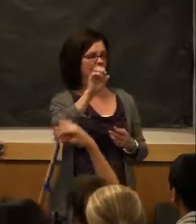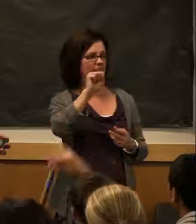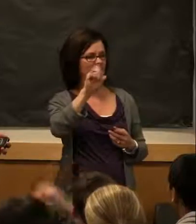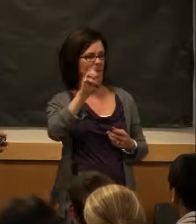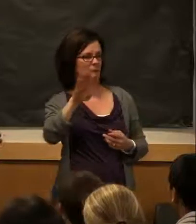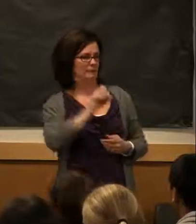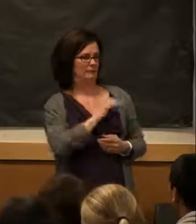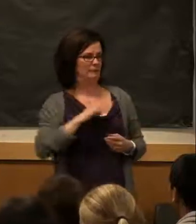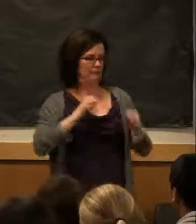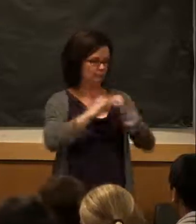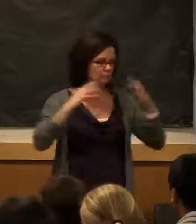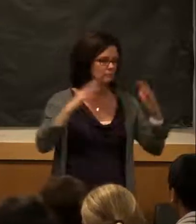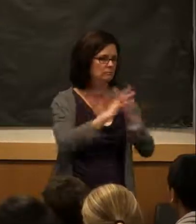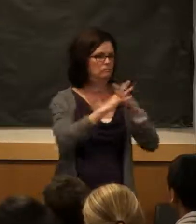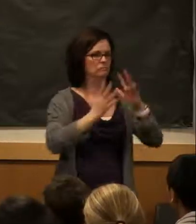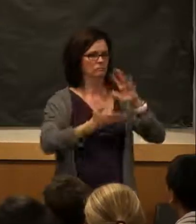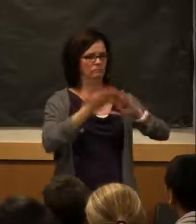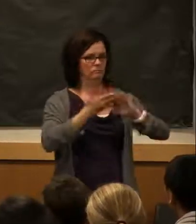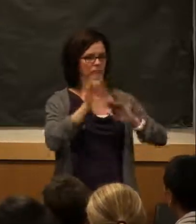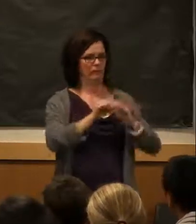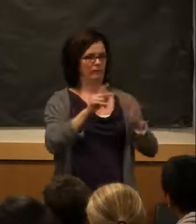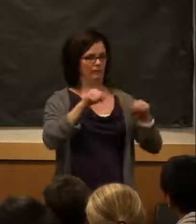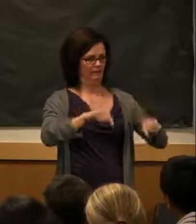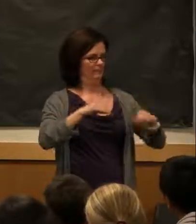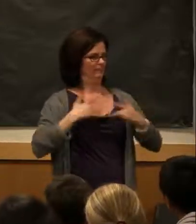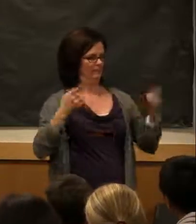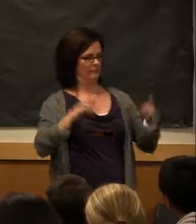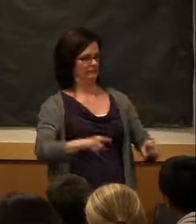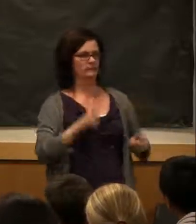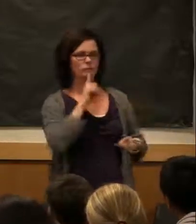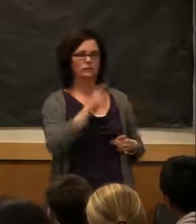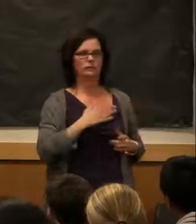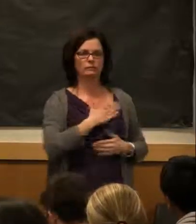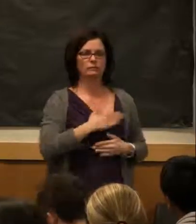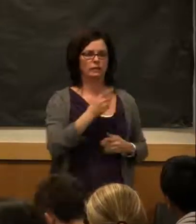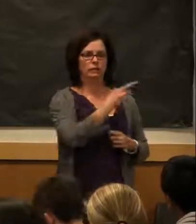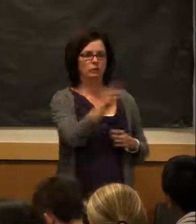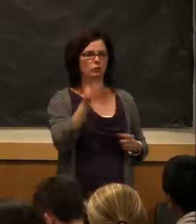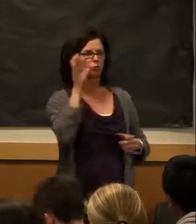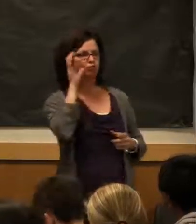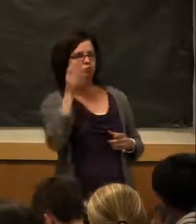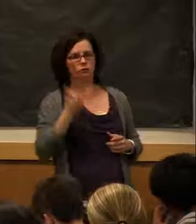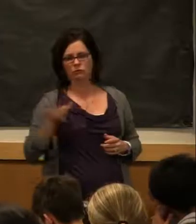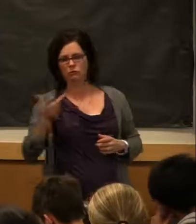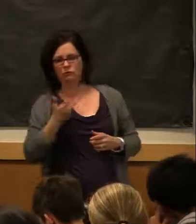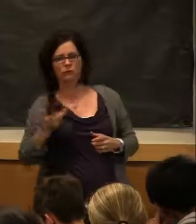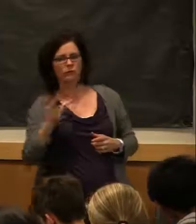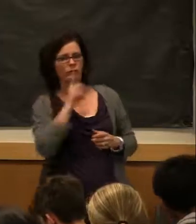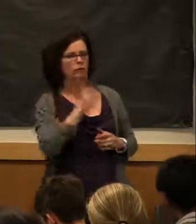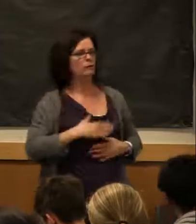on. And I appreciate you guys listening to us. And I appreciate